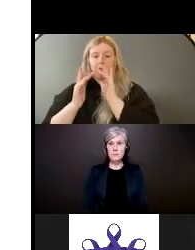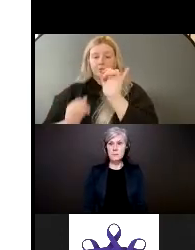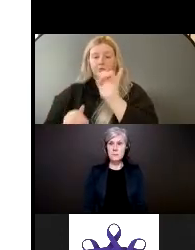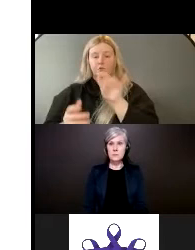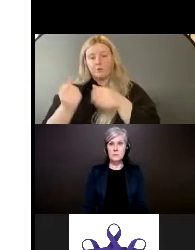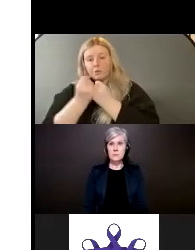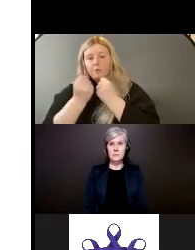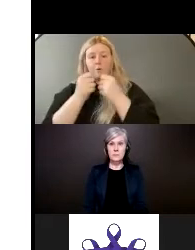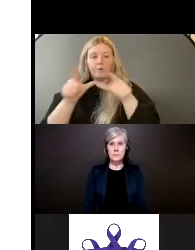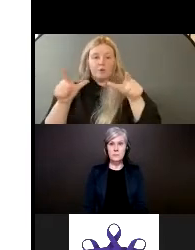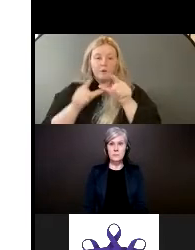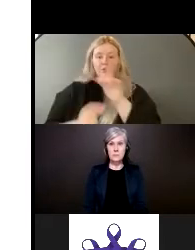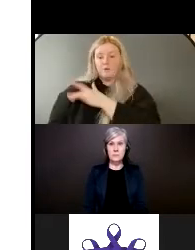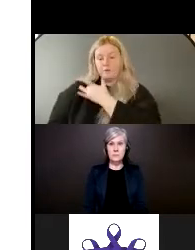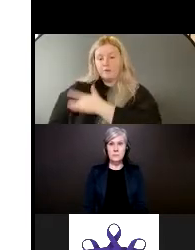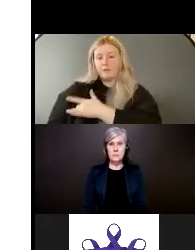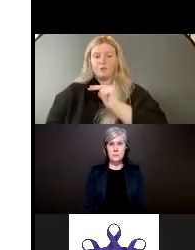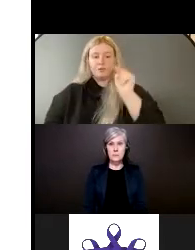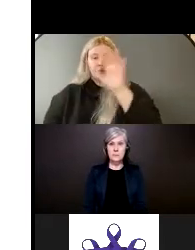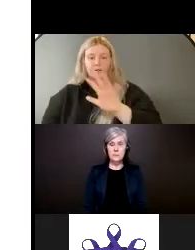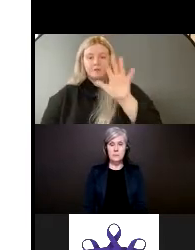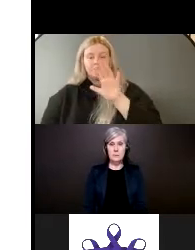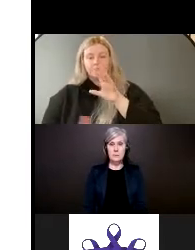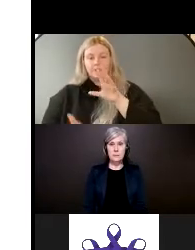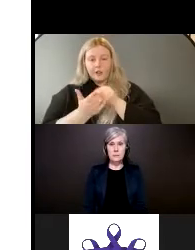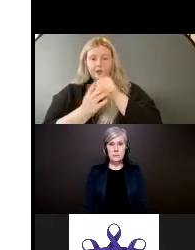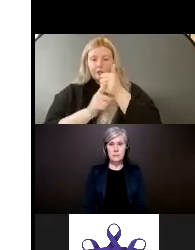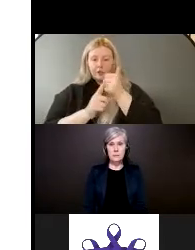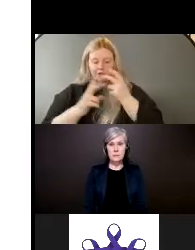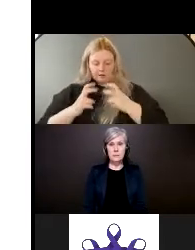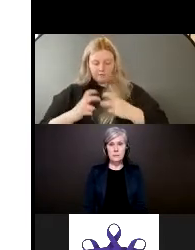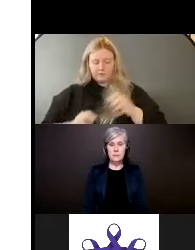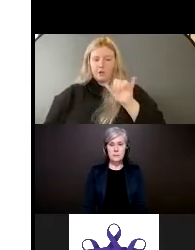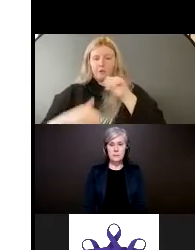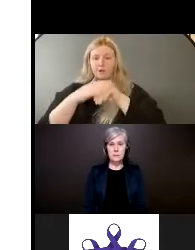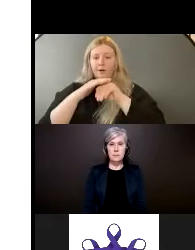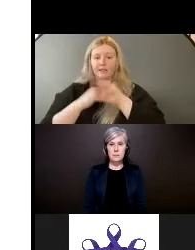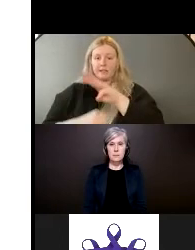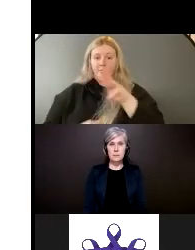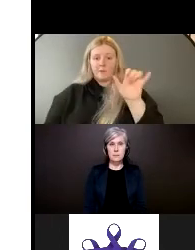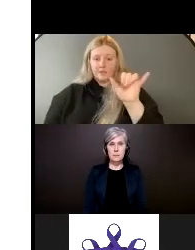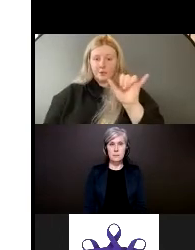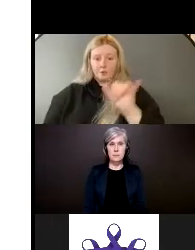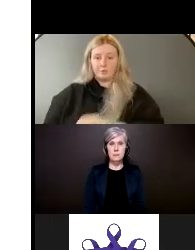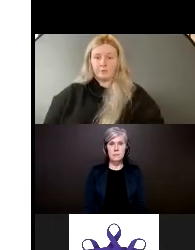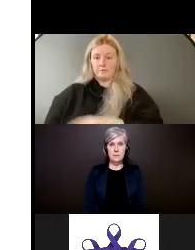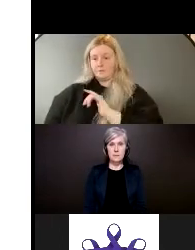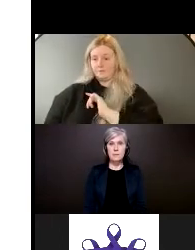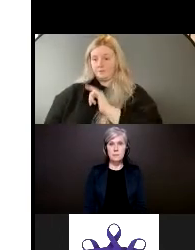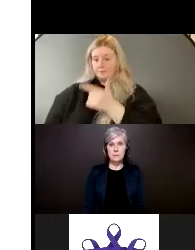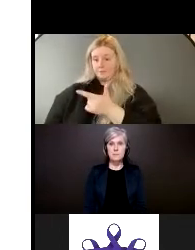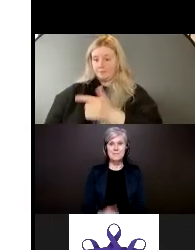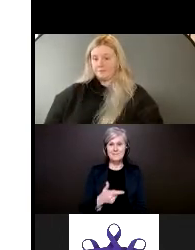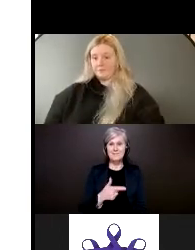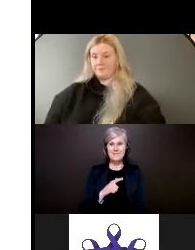local, provincial, territorial networks in learning yourself. And you can also just go to our website. So there's, information